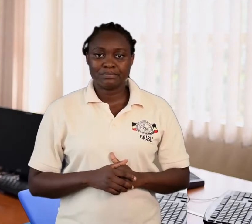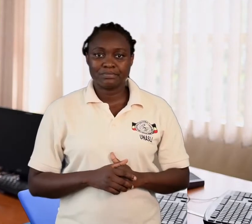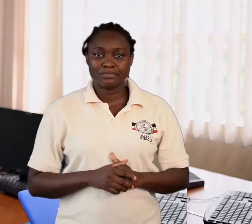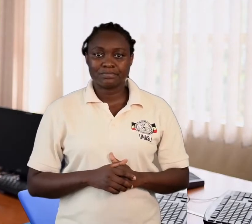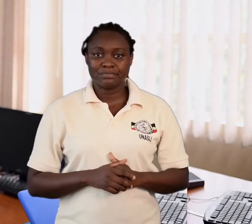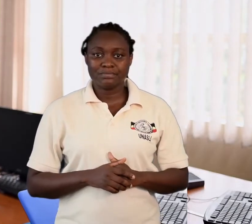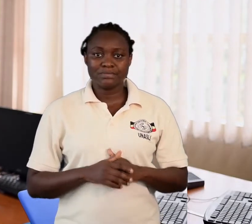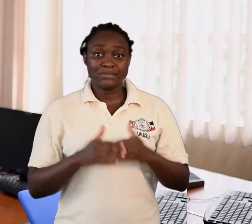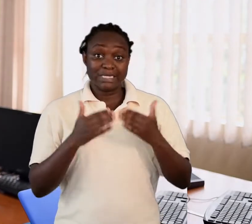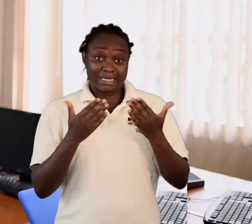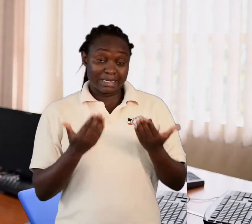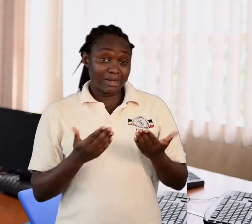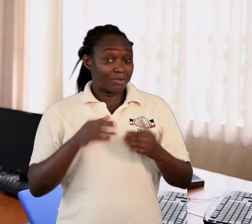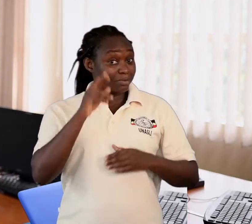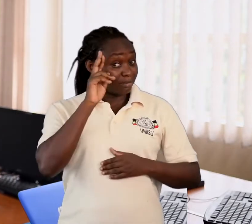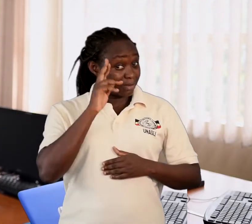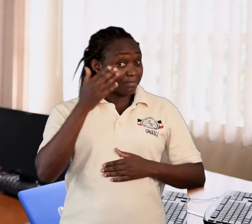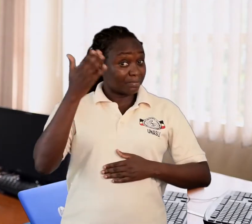In the primary school,